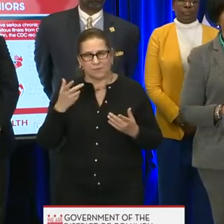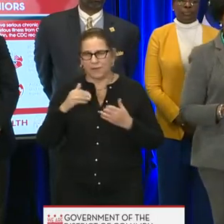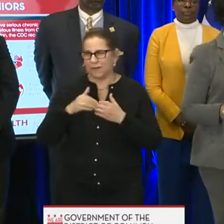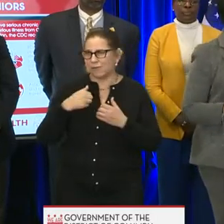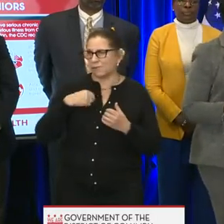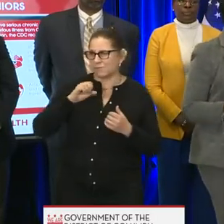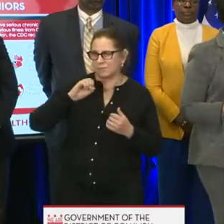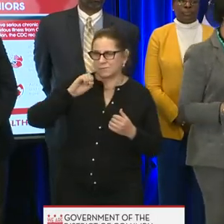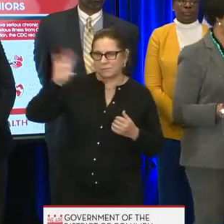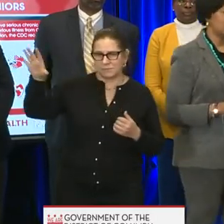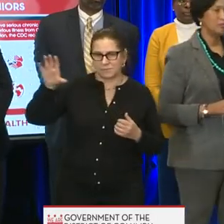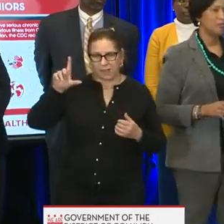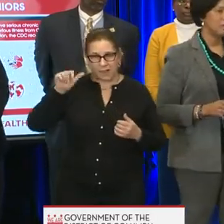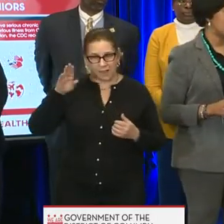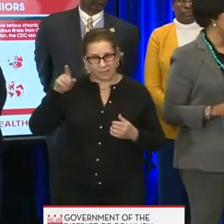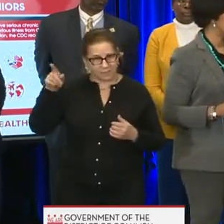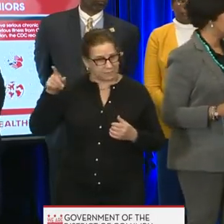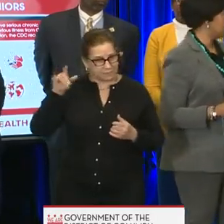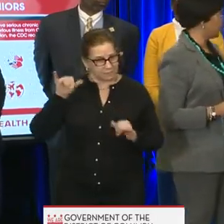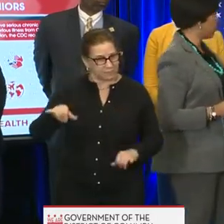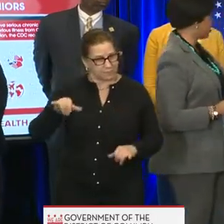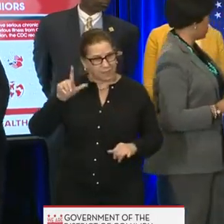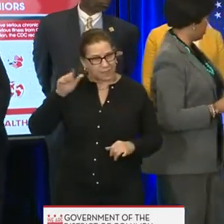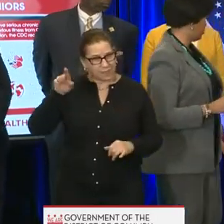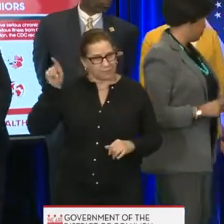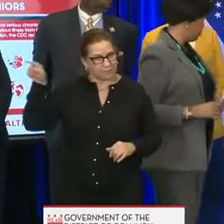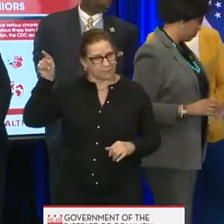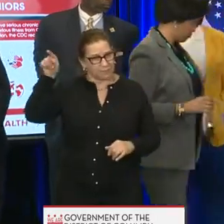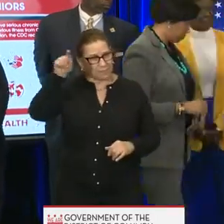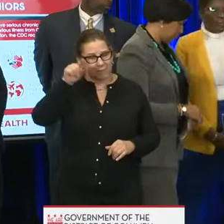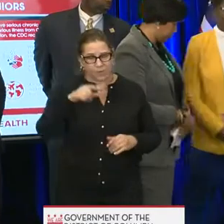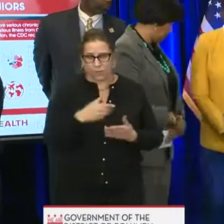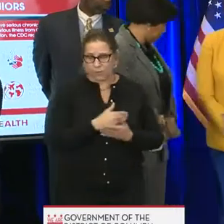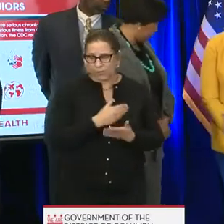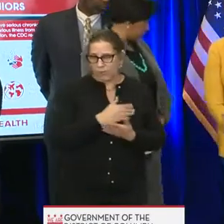that changing, or what's new here? Okay. LaQuandra?